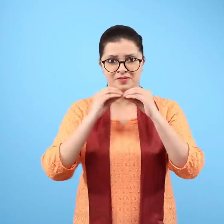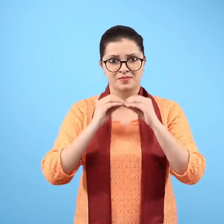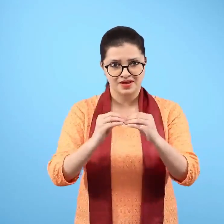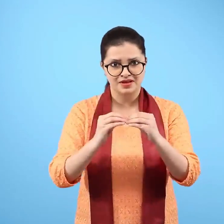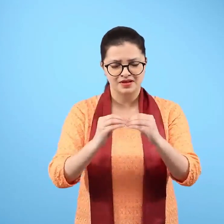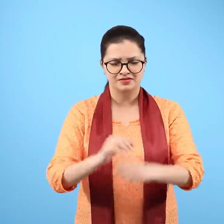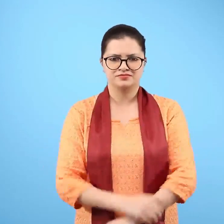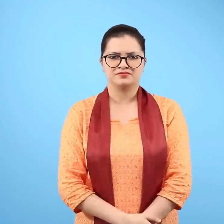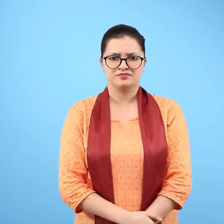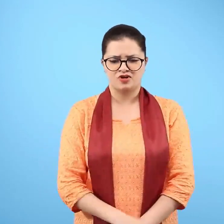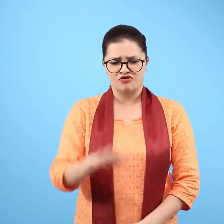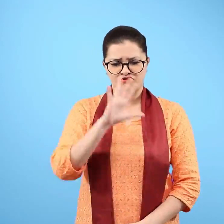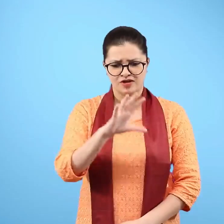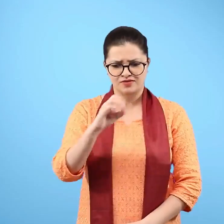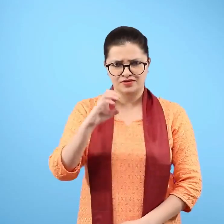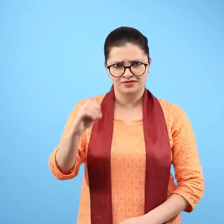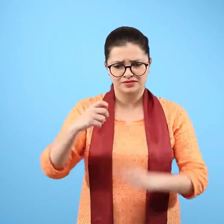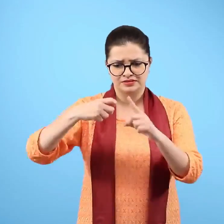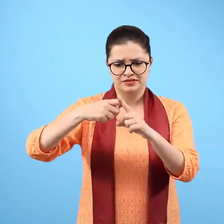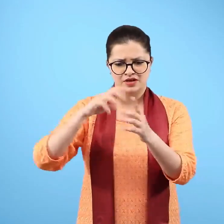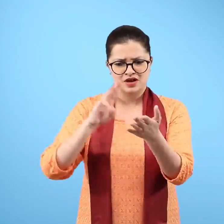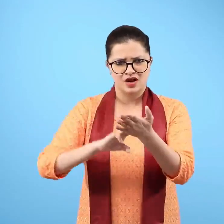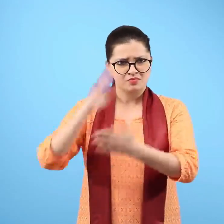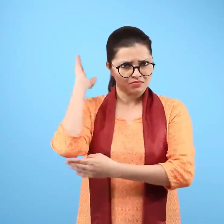Option B, 500 kilometers.